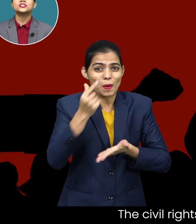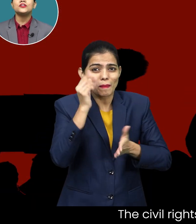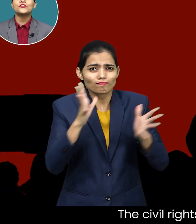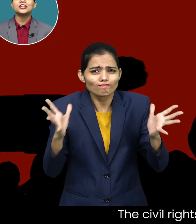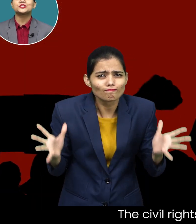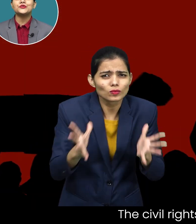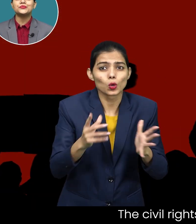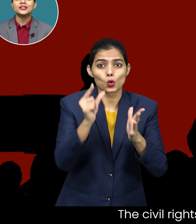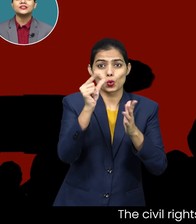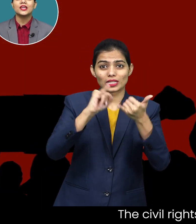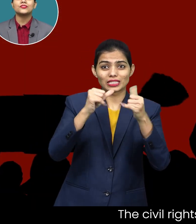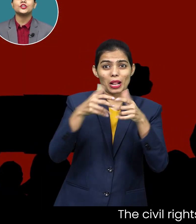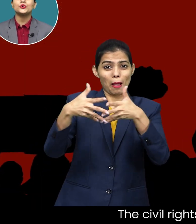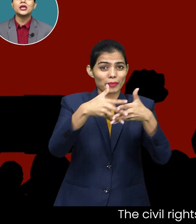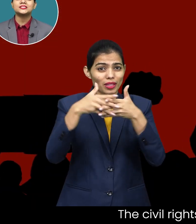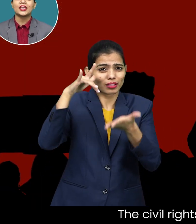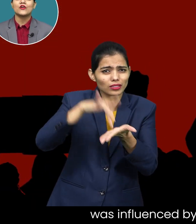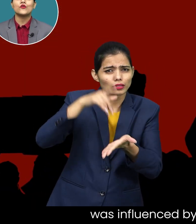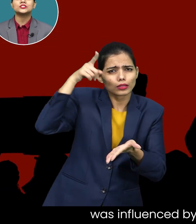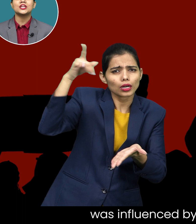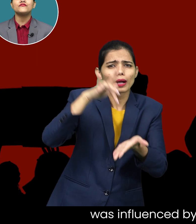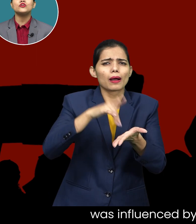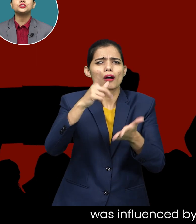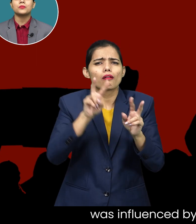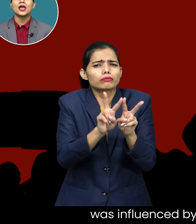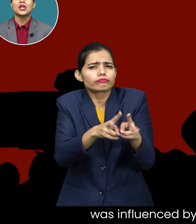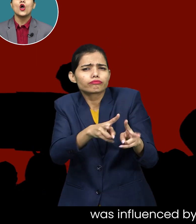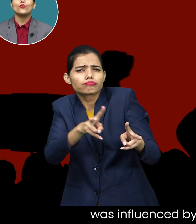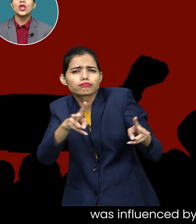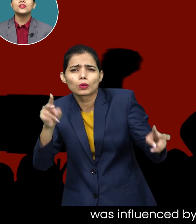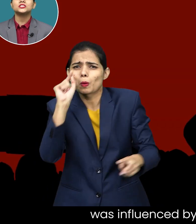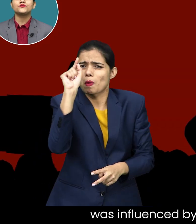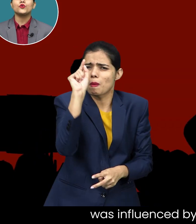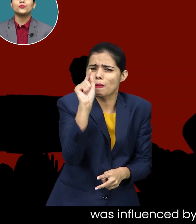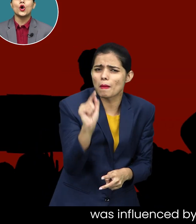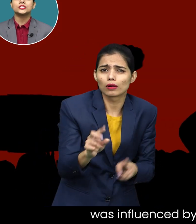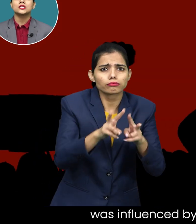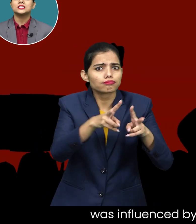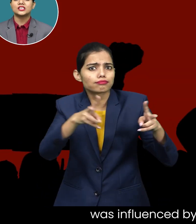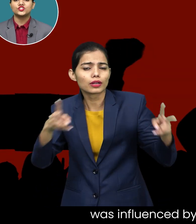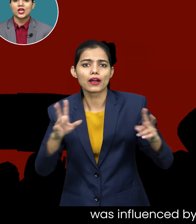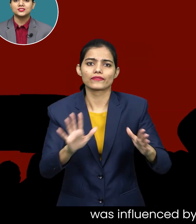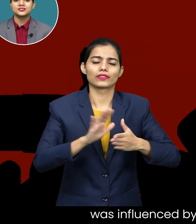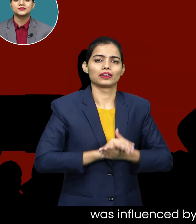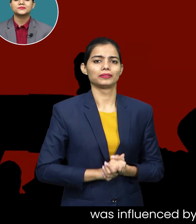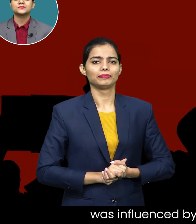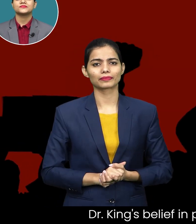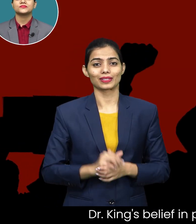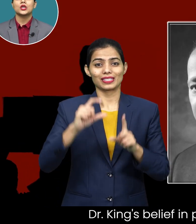The civil rights movement in the USA was influenced by various viewpoints such